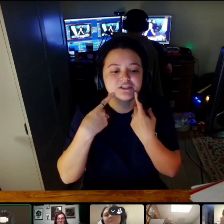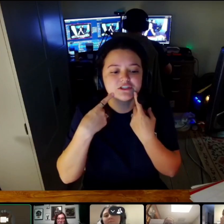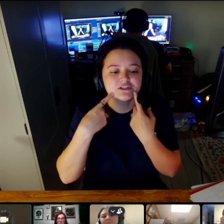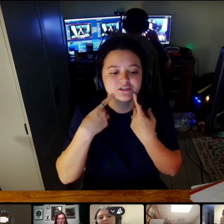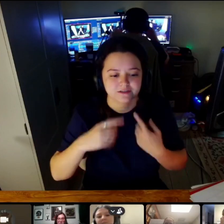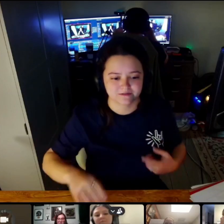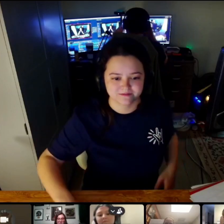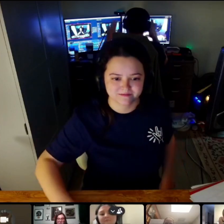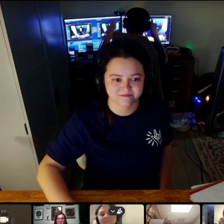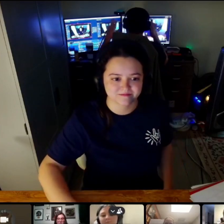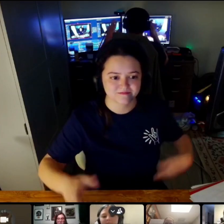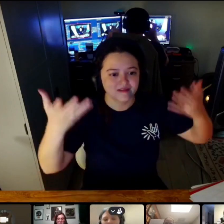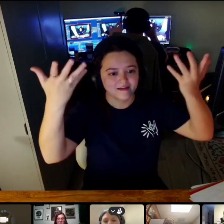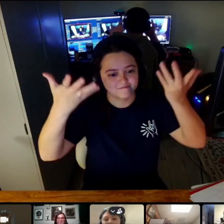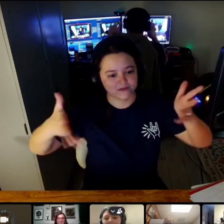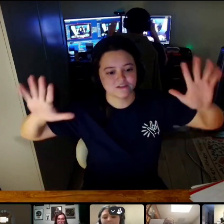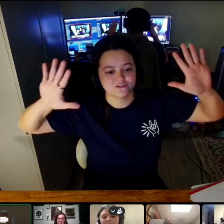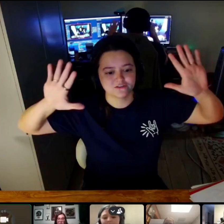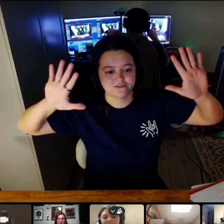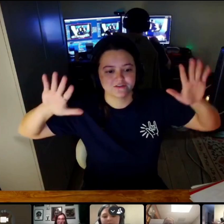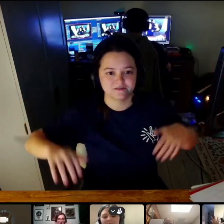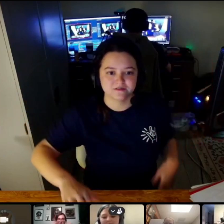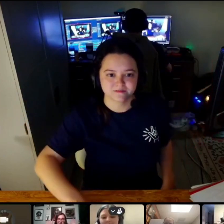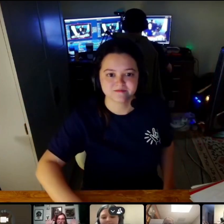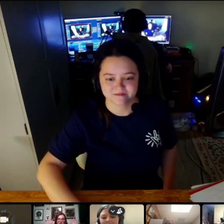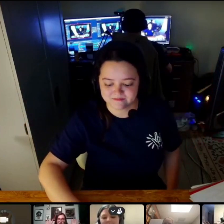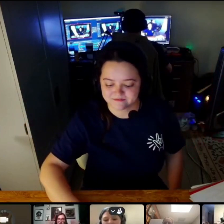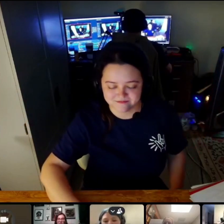Fish. Fish.